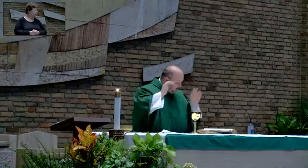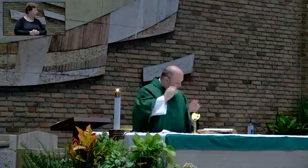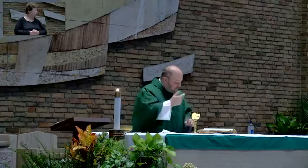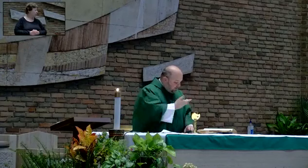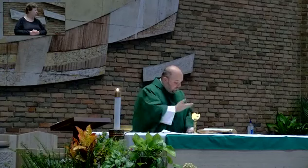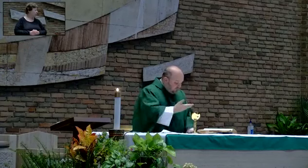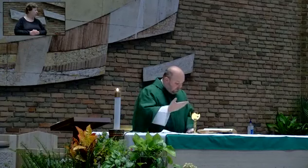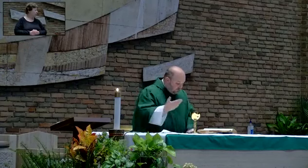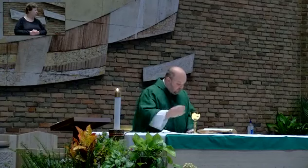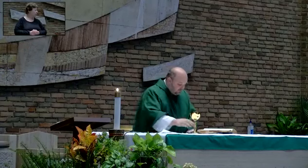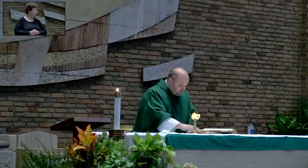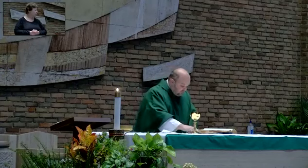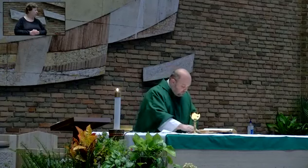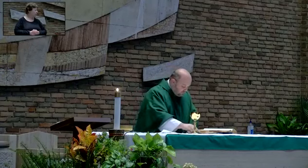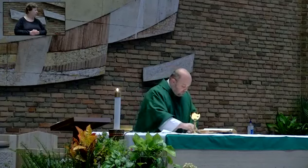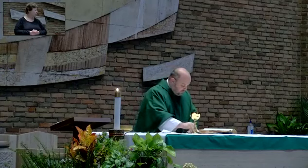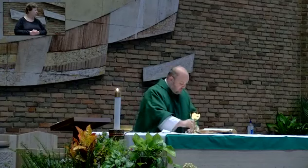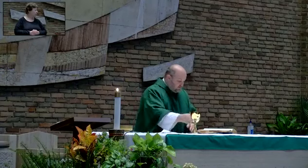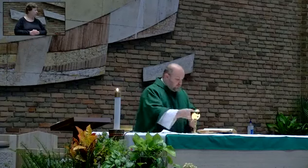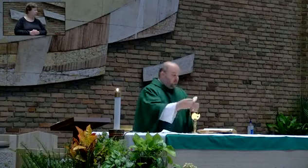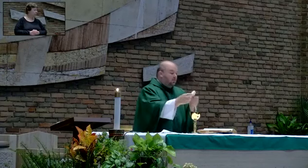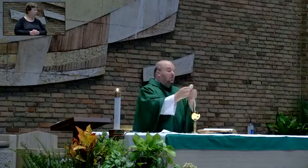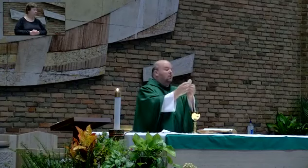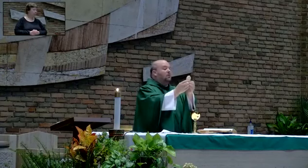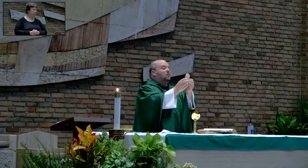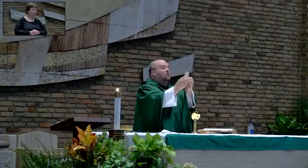will be given up for you."